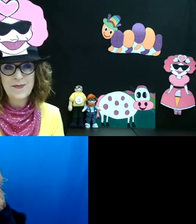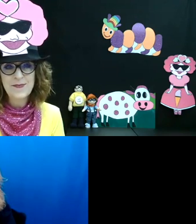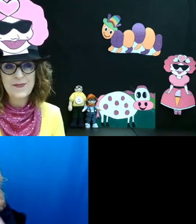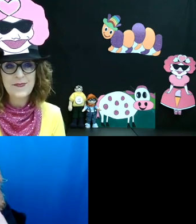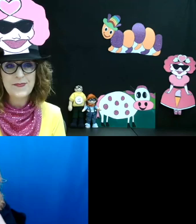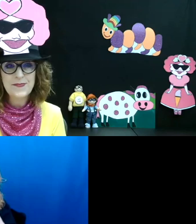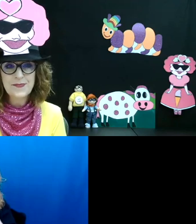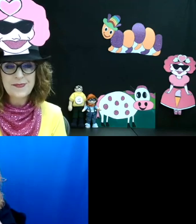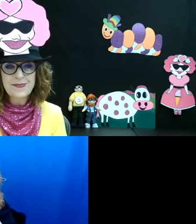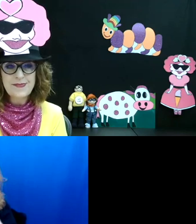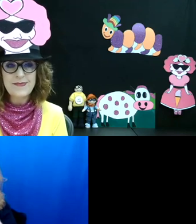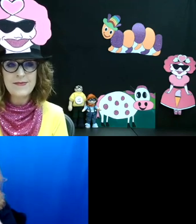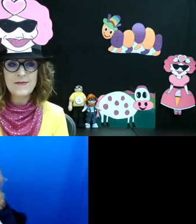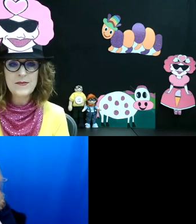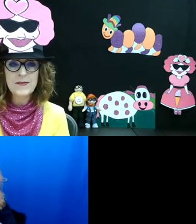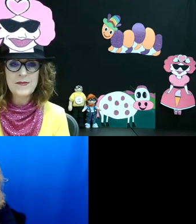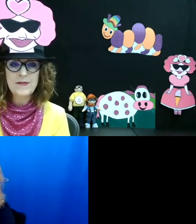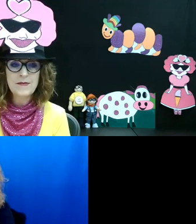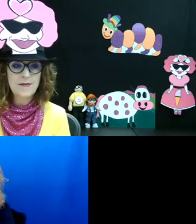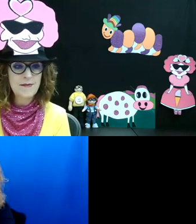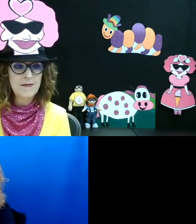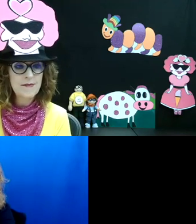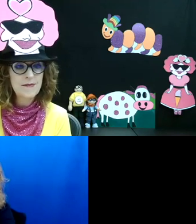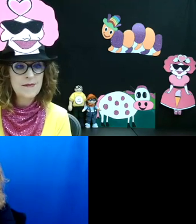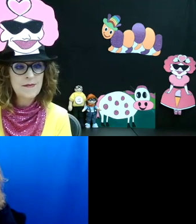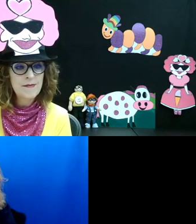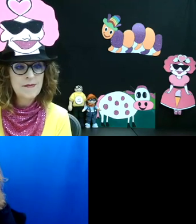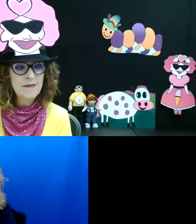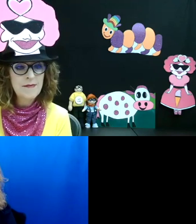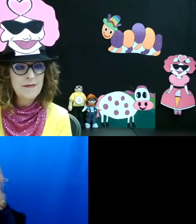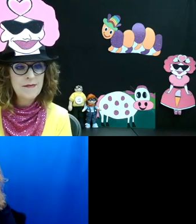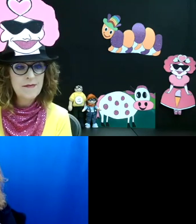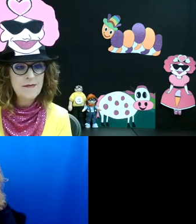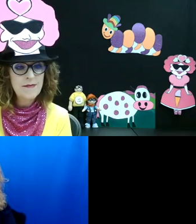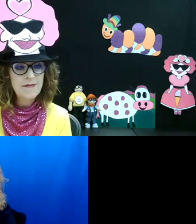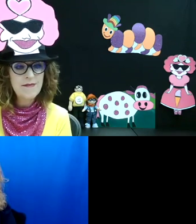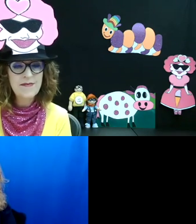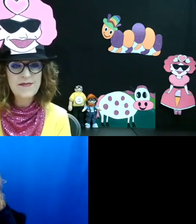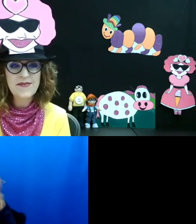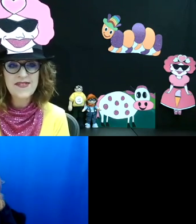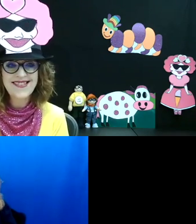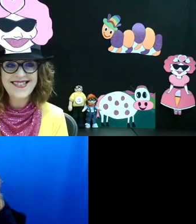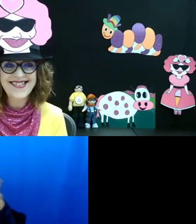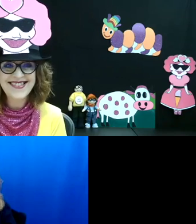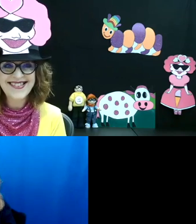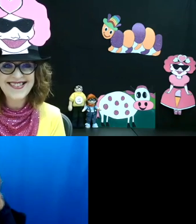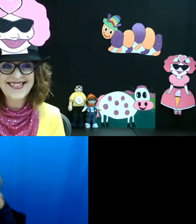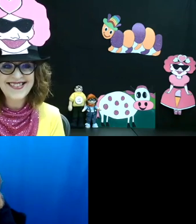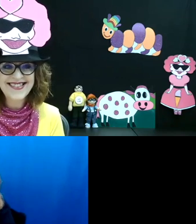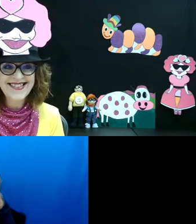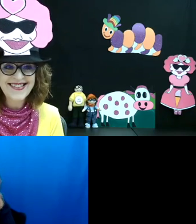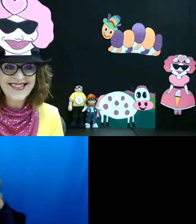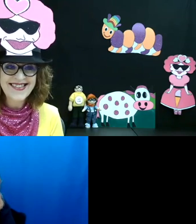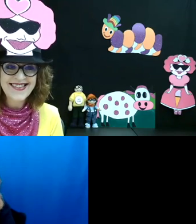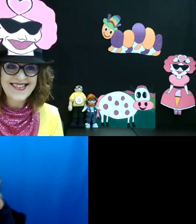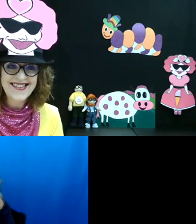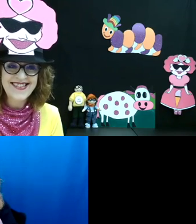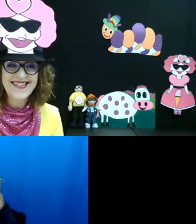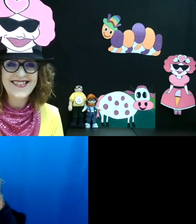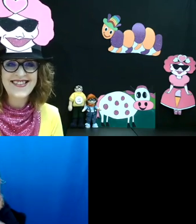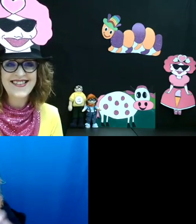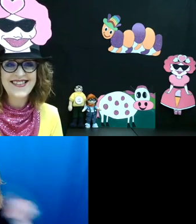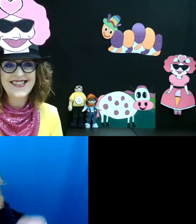Next, we have closed captioning available. To view captions, at the bottom of your screen is a